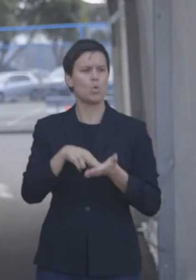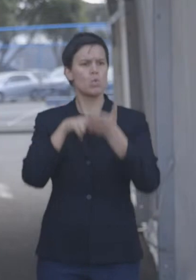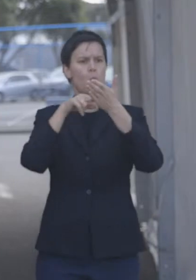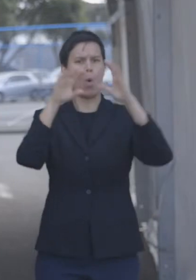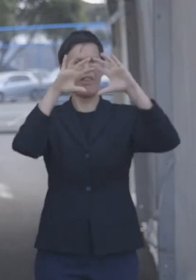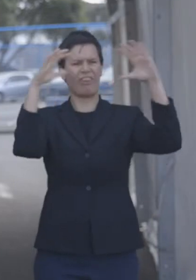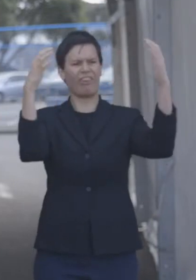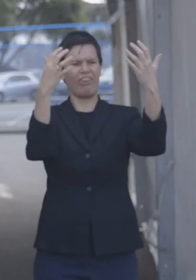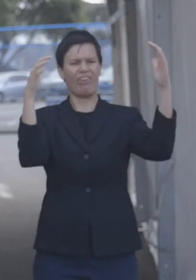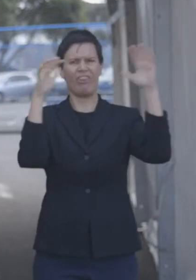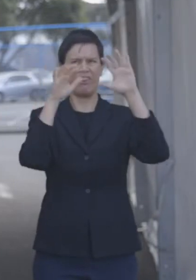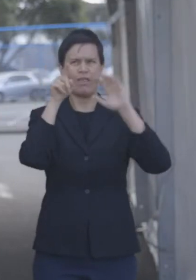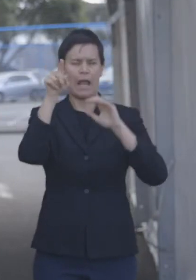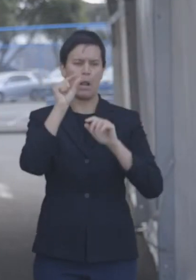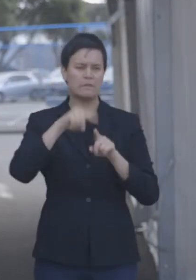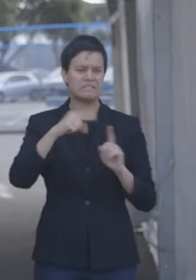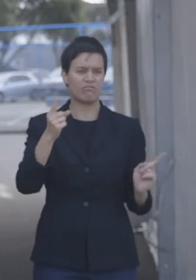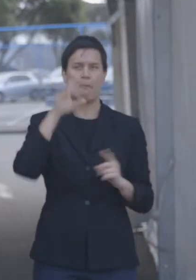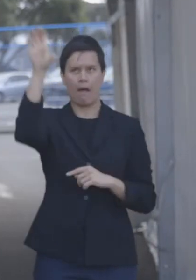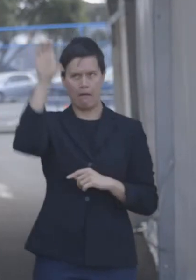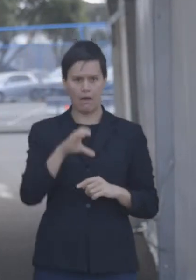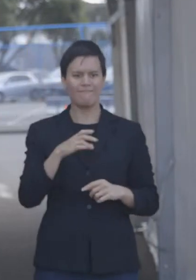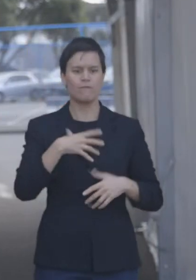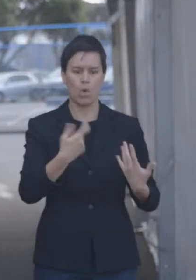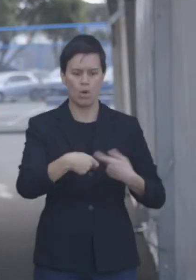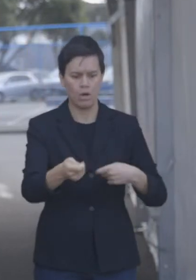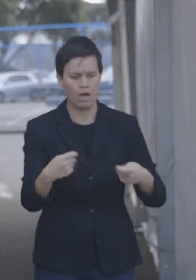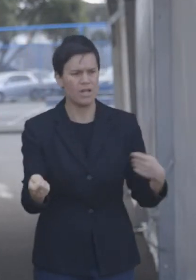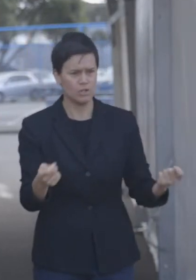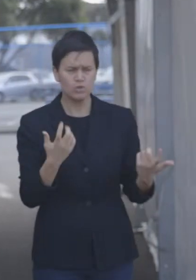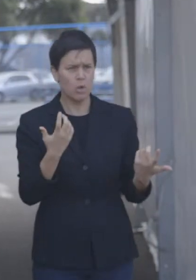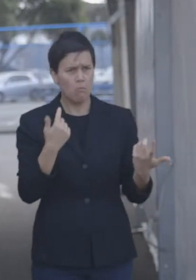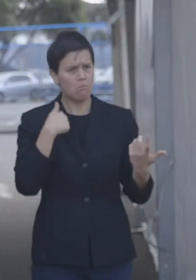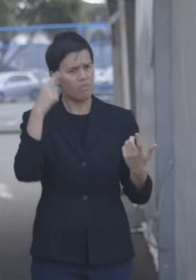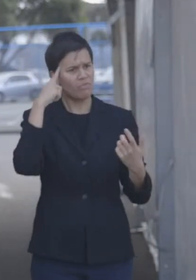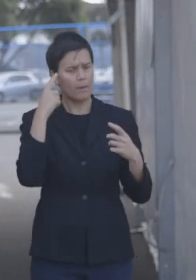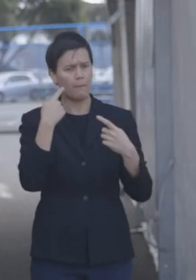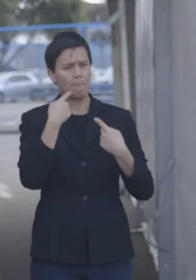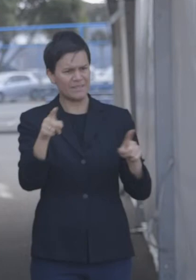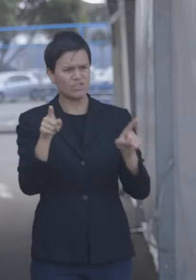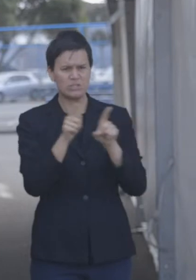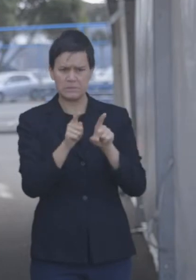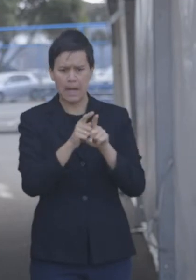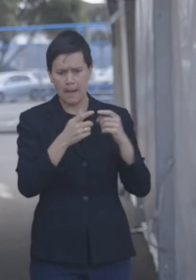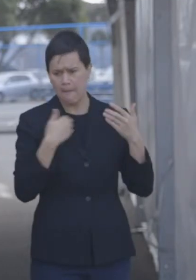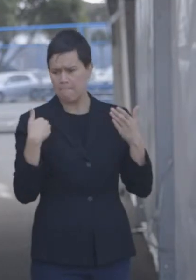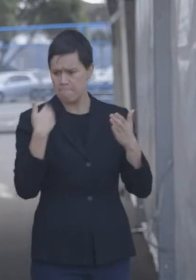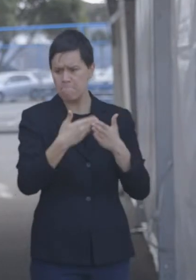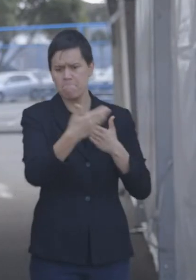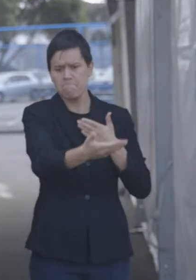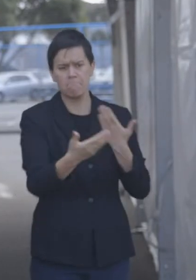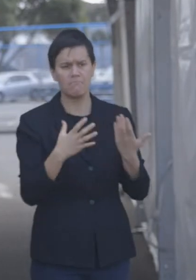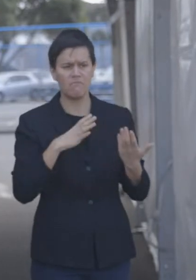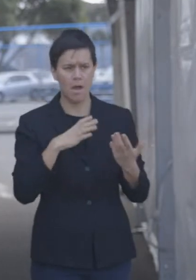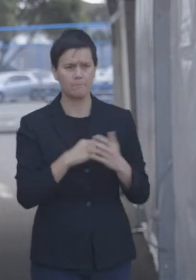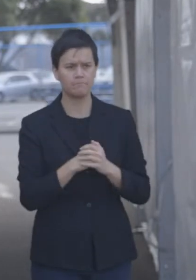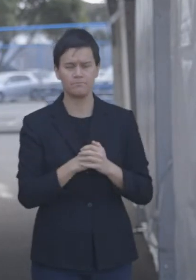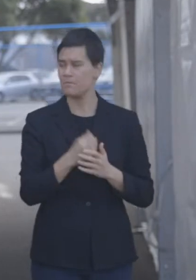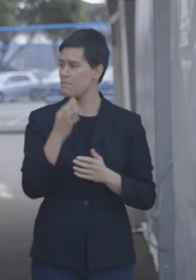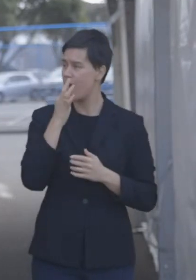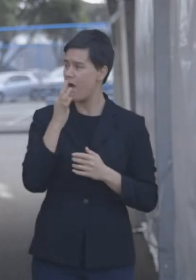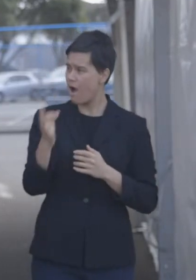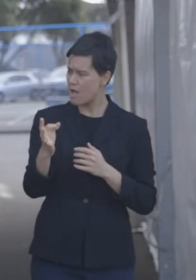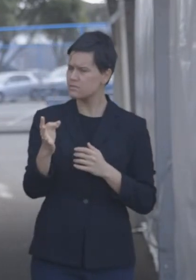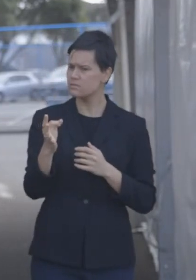messaging about the value of getting a flu vaccine, and we worked really hard with all the partners to make sure we could redistribute where possible. We have those